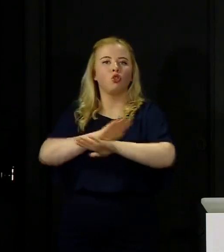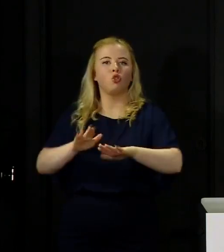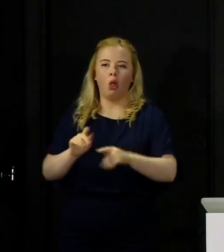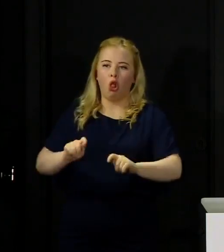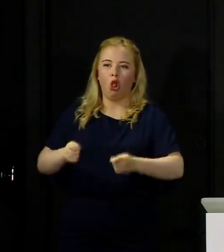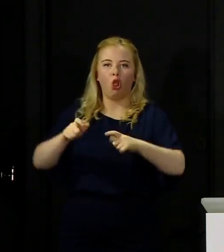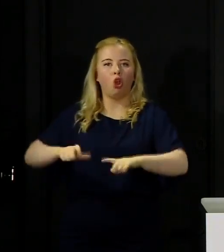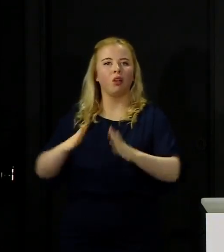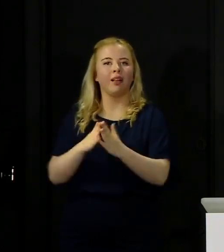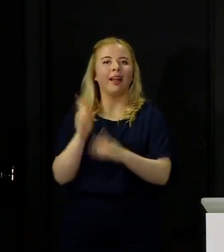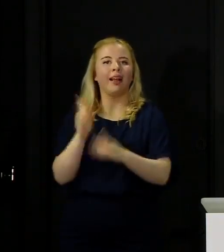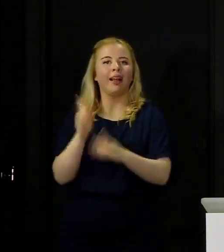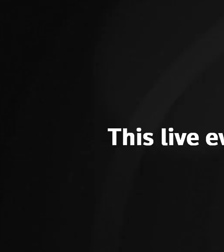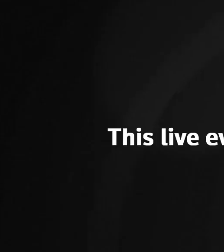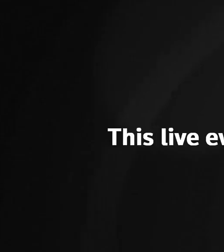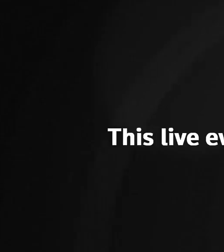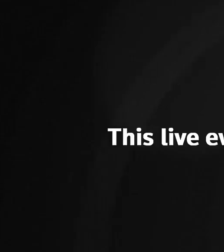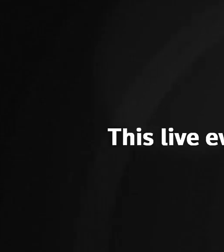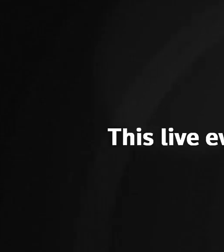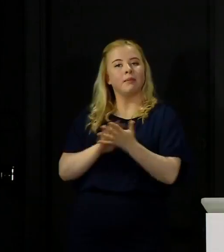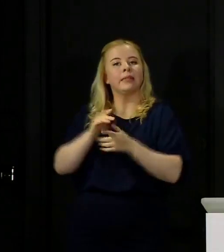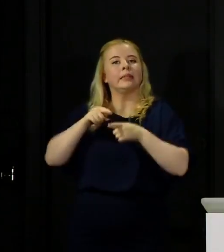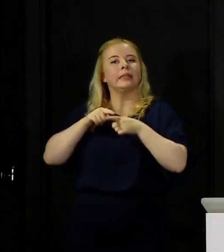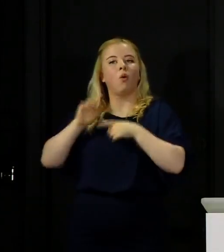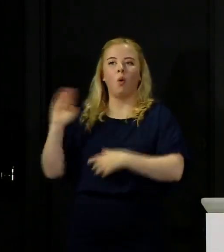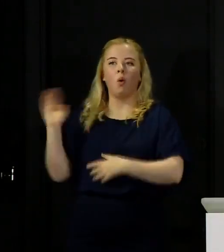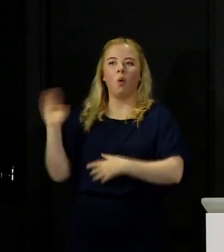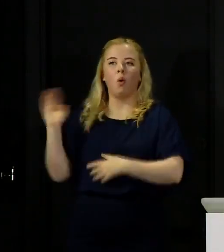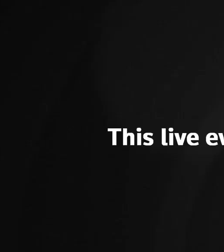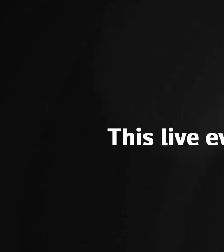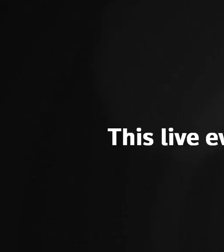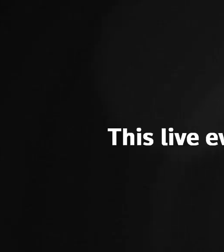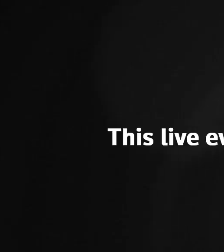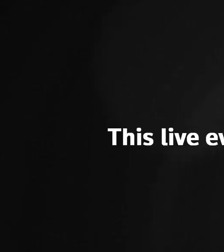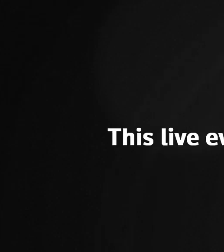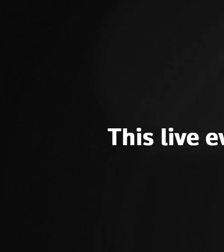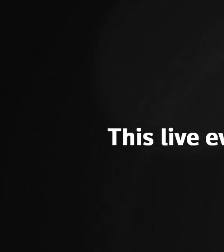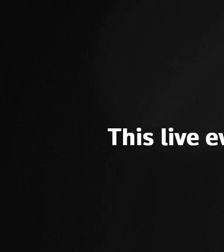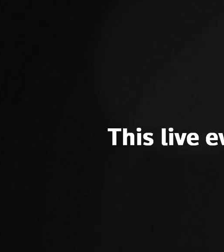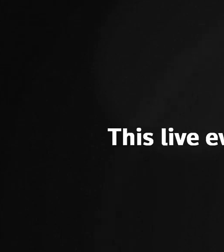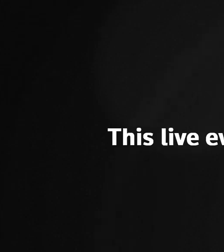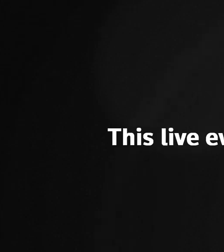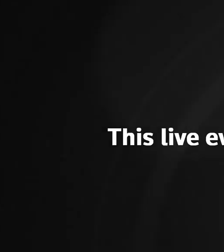all of us strictly following in months ahead, perhaps